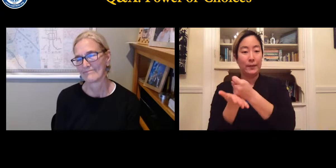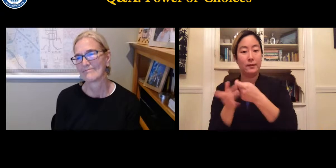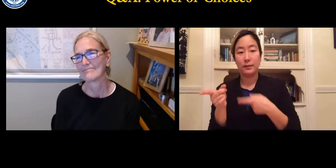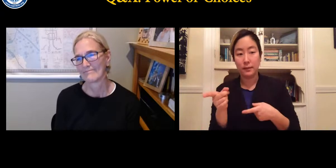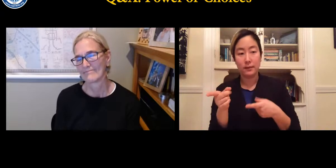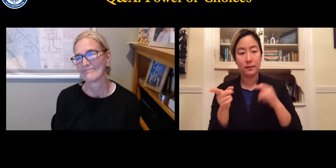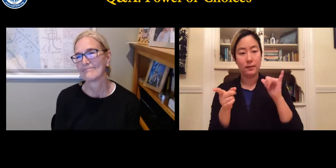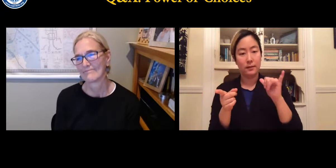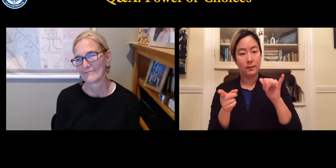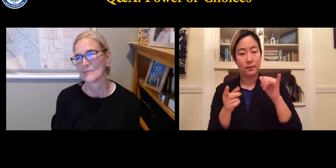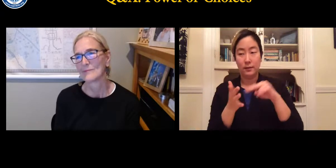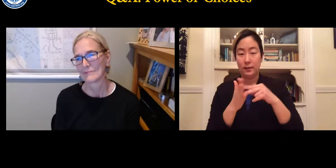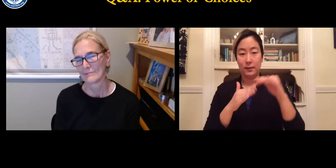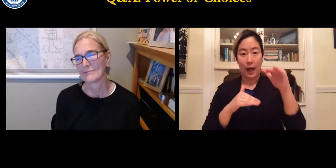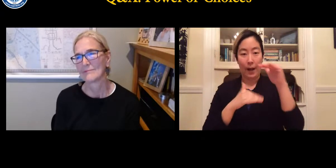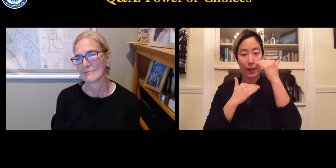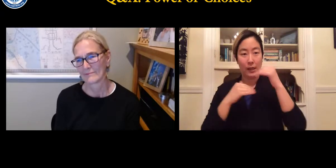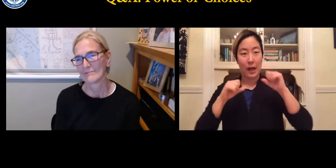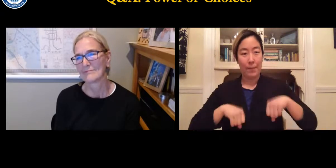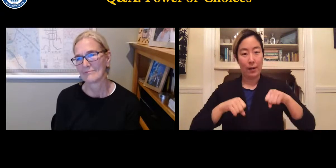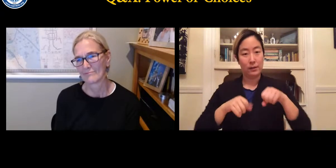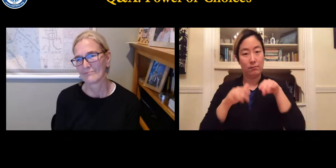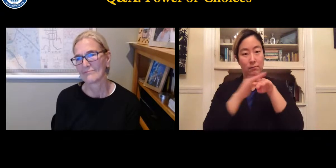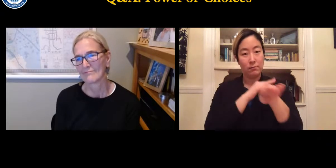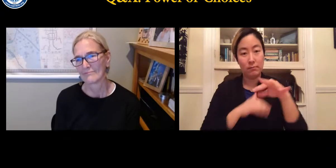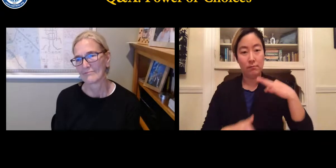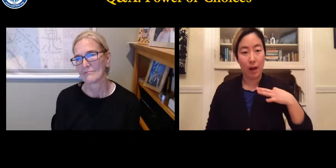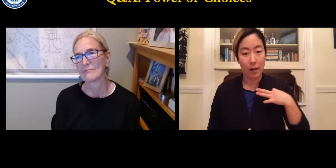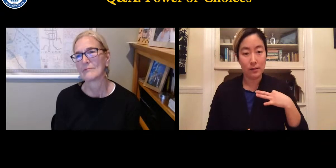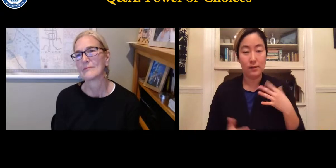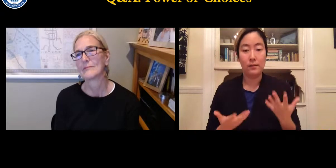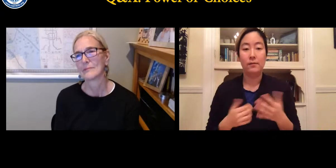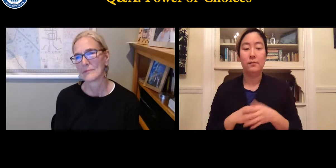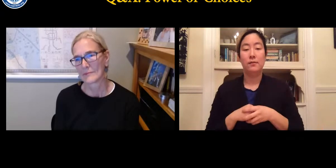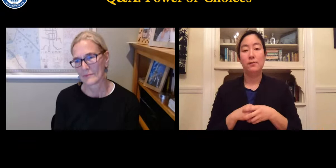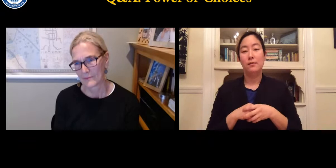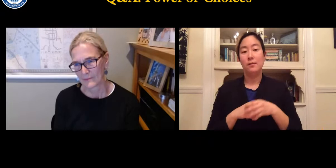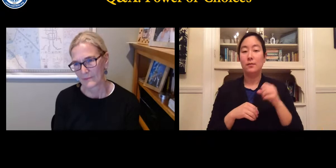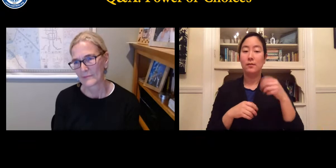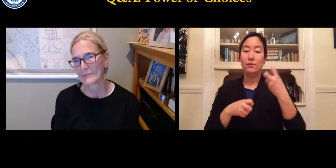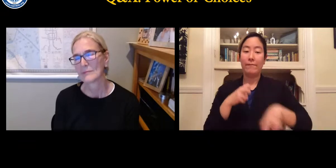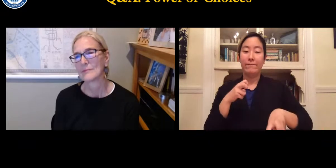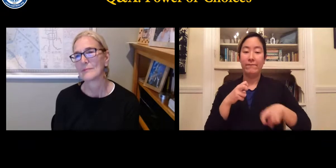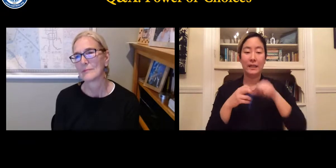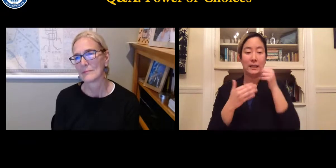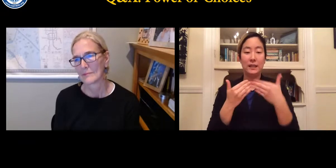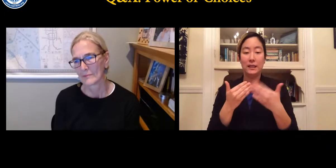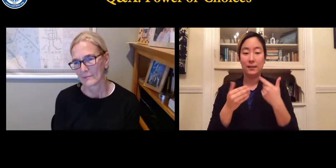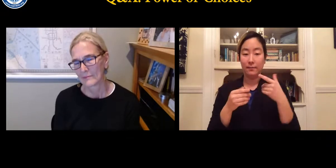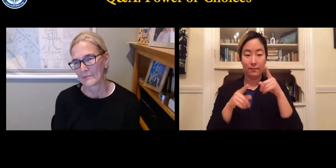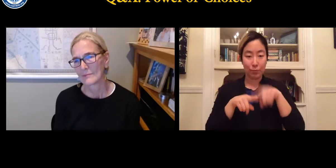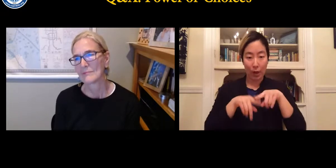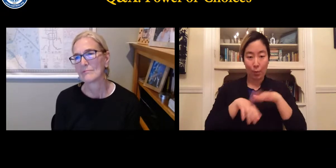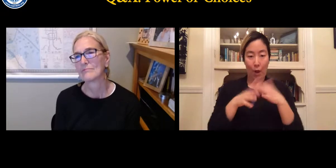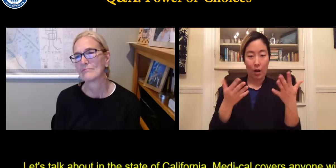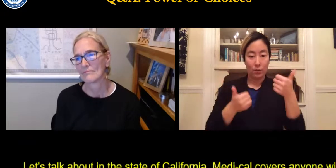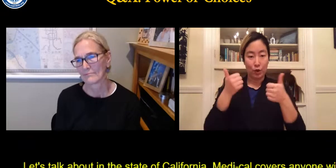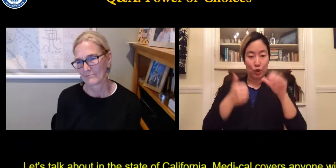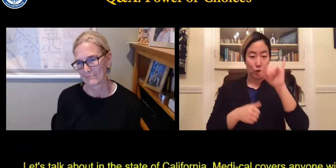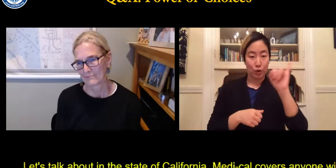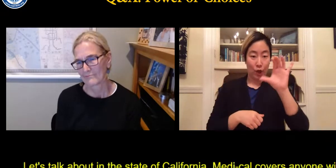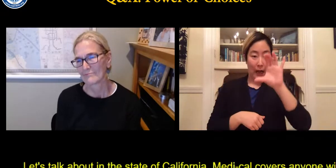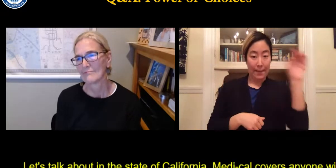license. They don't accept a professional clinician's license, only a licensed family therapy